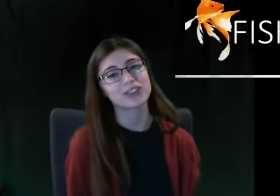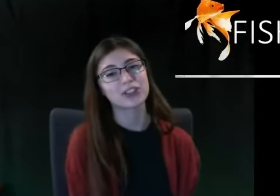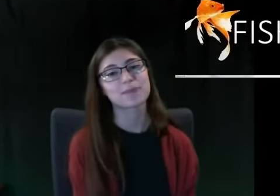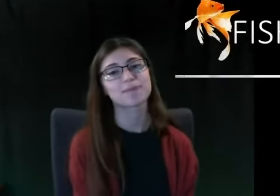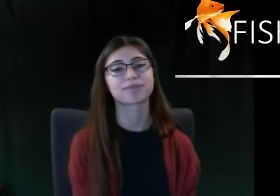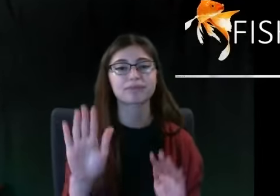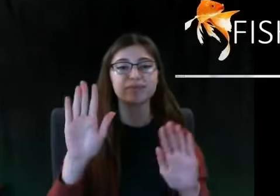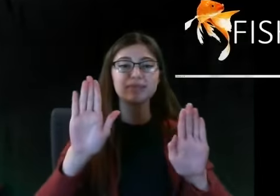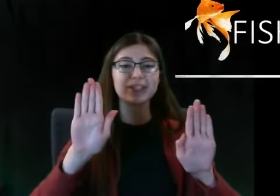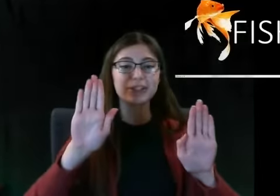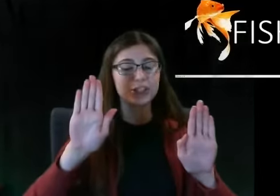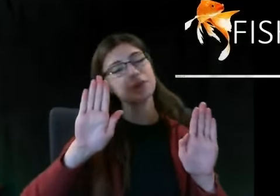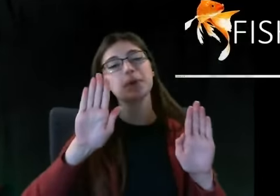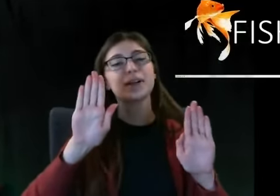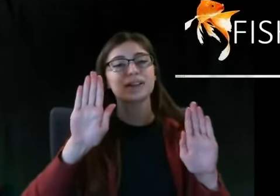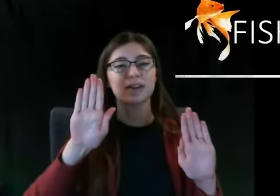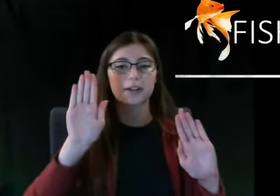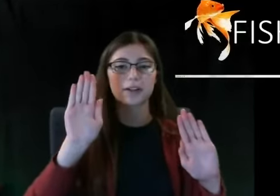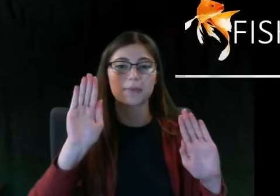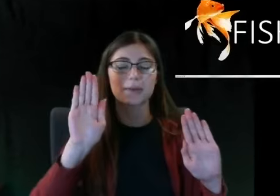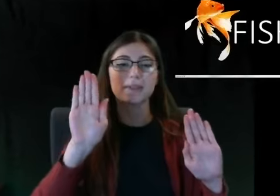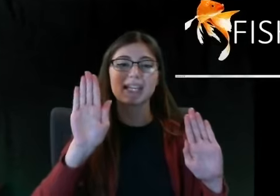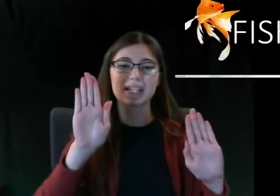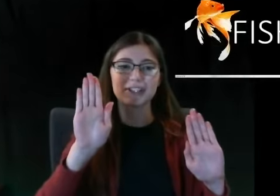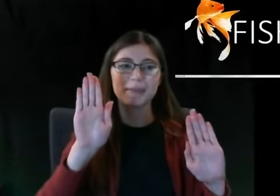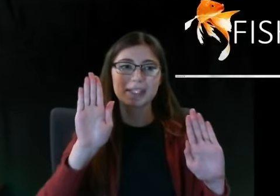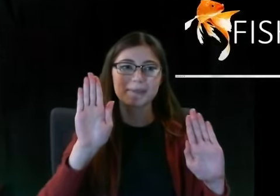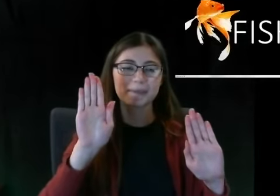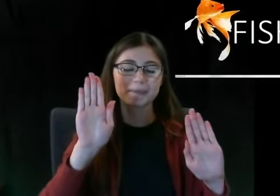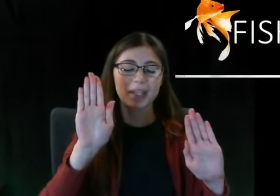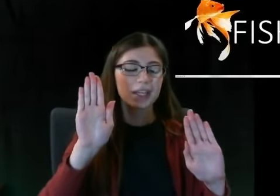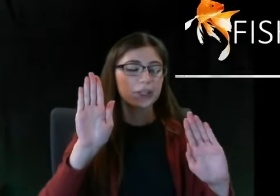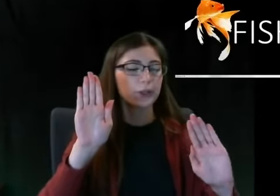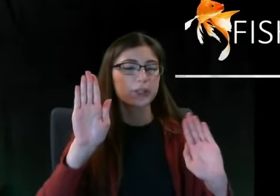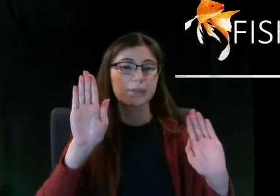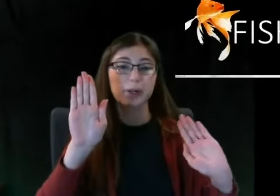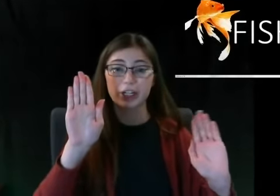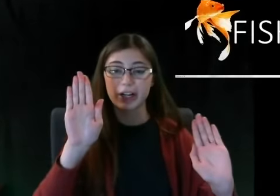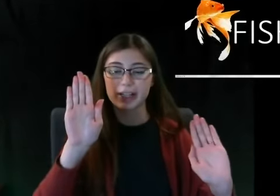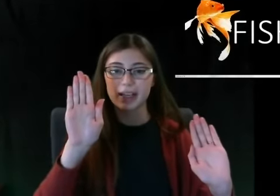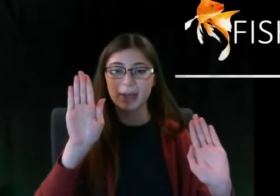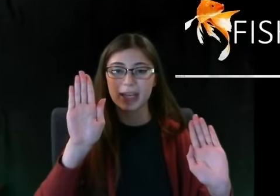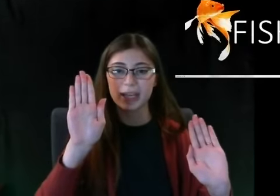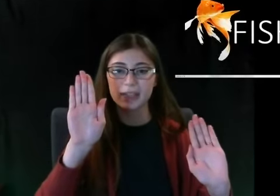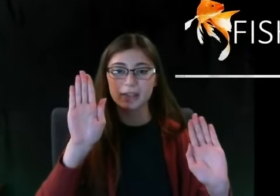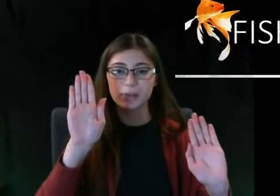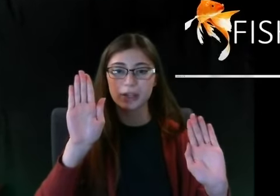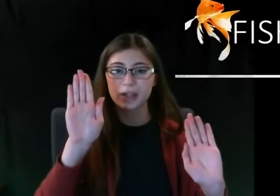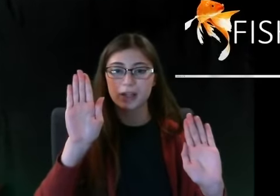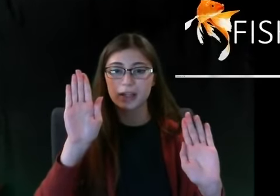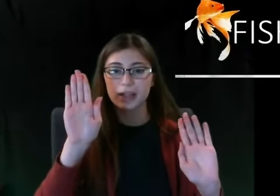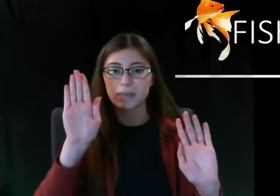Fish. 2 open B hand shapes. You're going to put your non-dominant hand with your middle